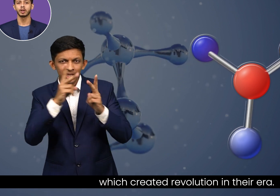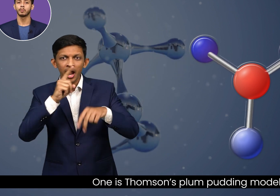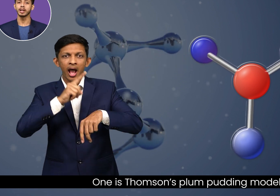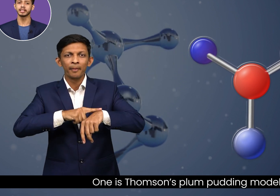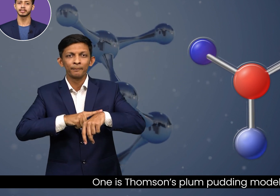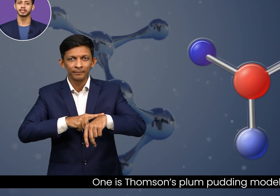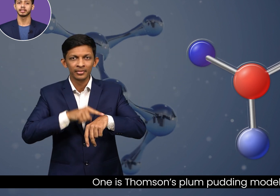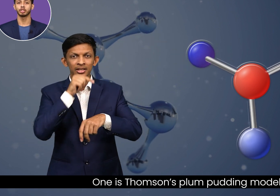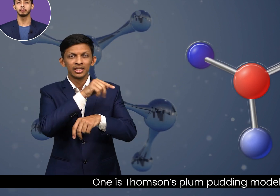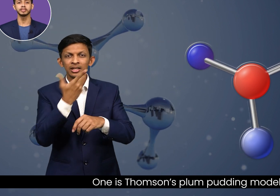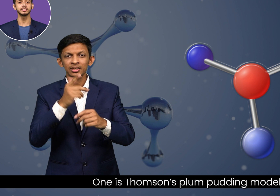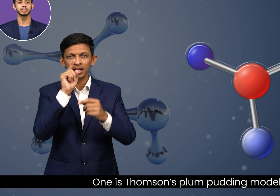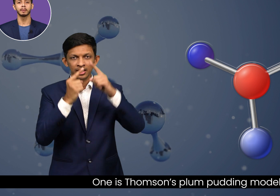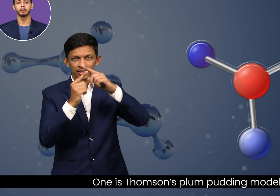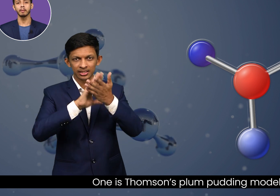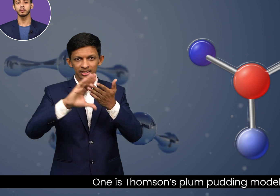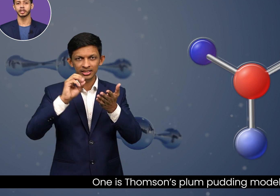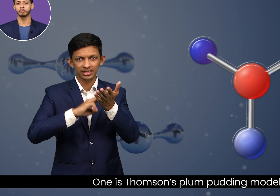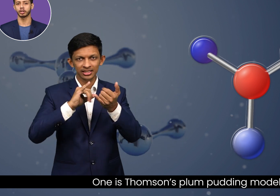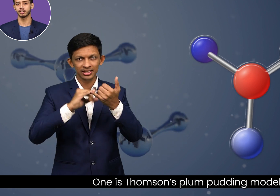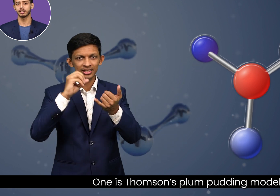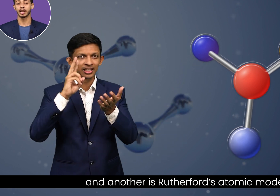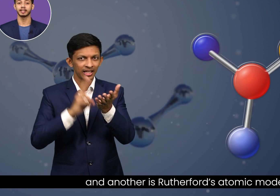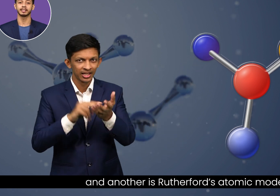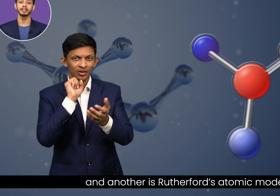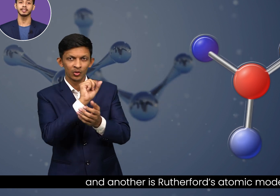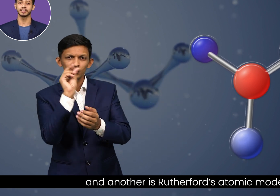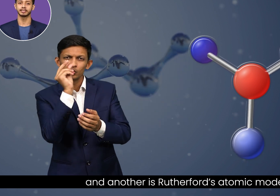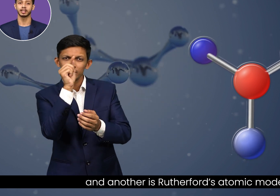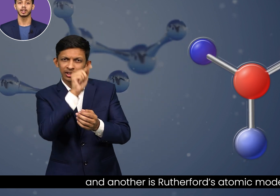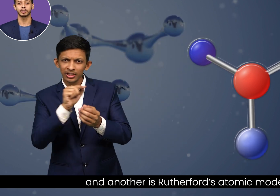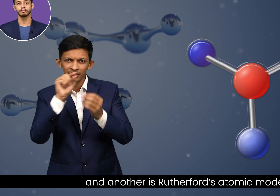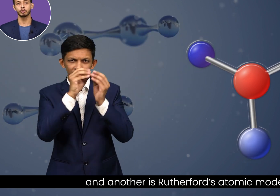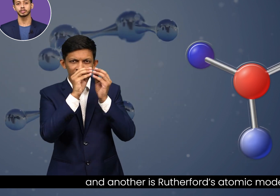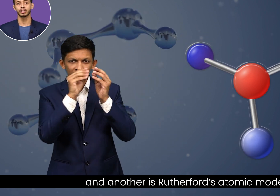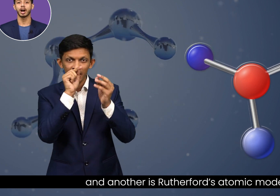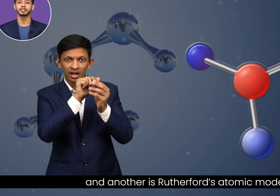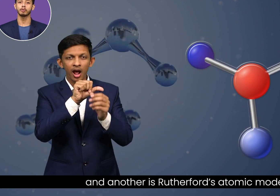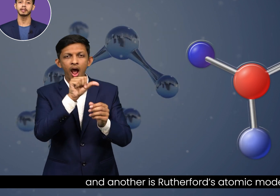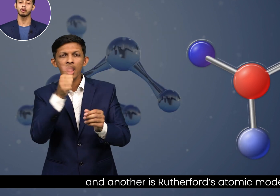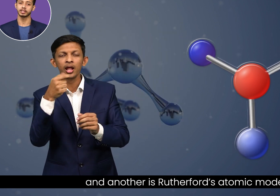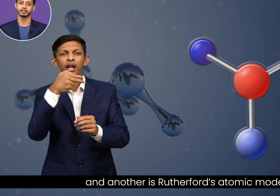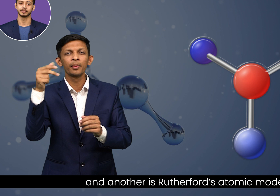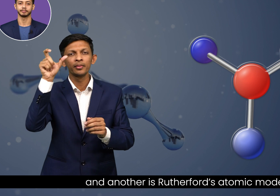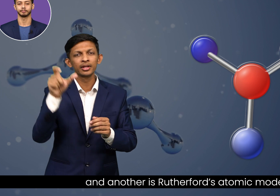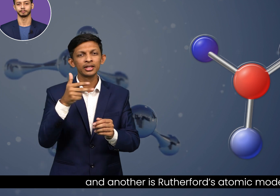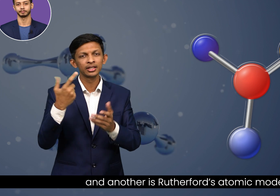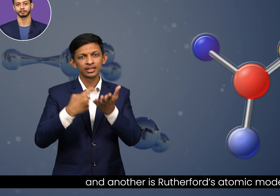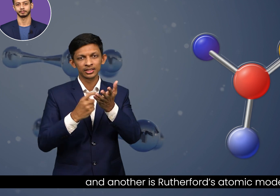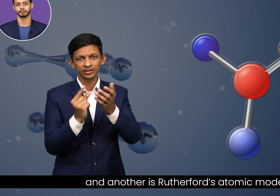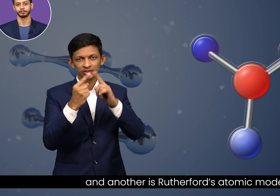One is Thomson's plum pudding model and another is Rutherford's atomic model.